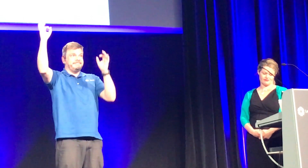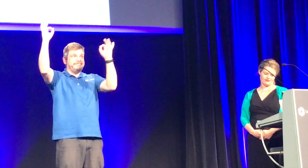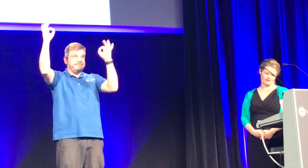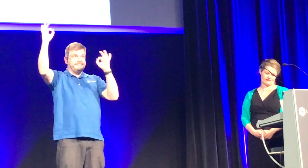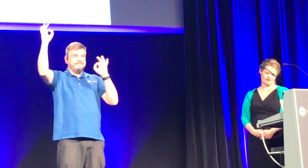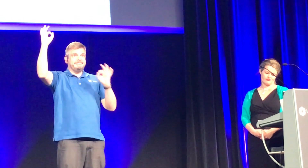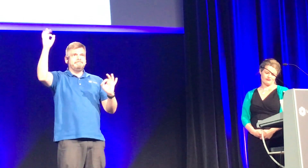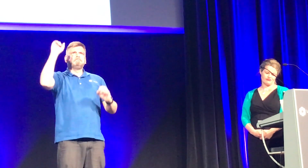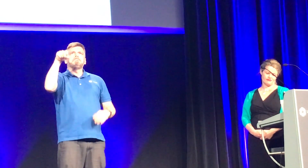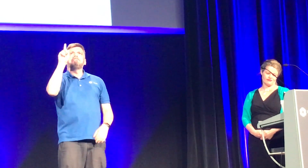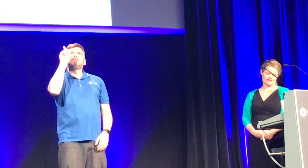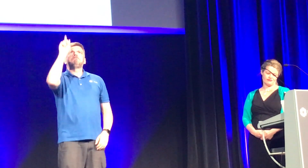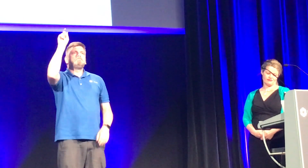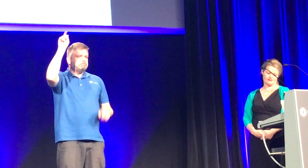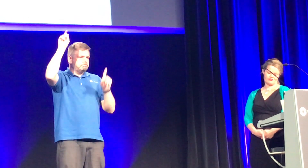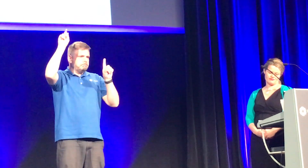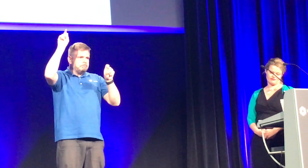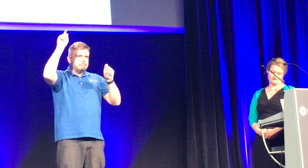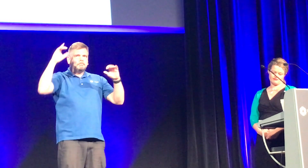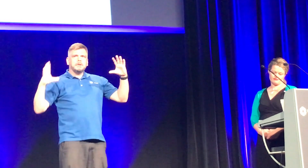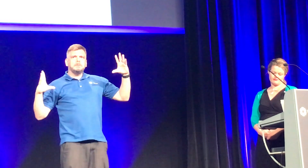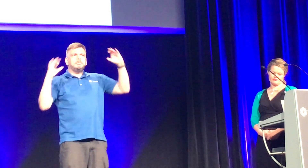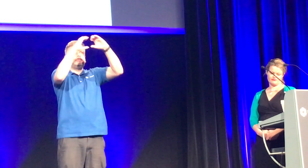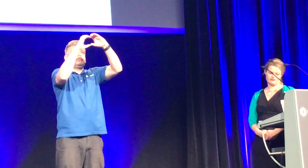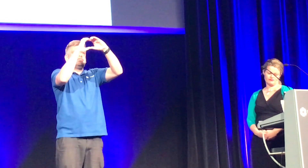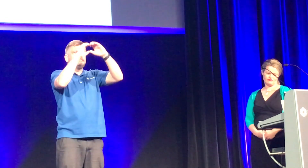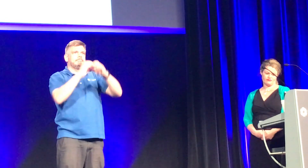very few text. It's mostly symbols and signs.